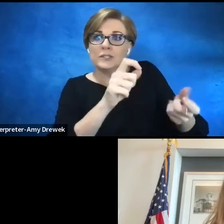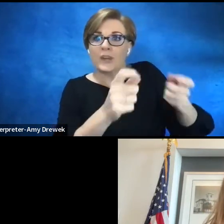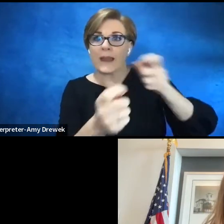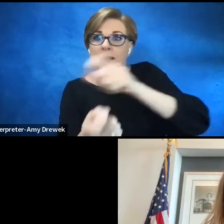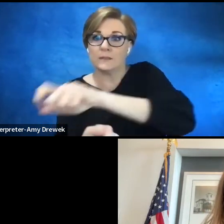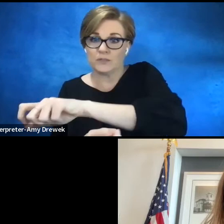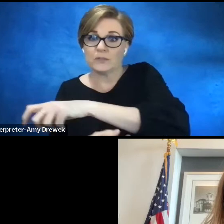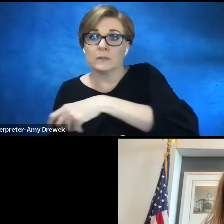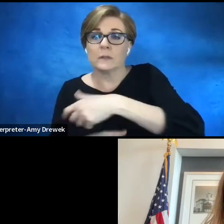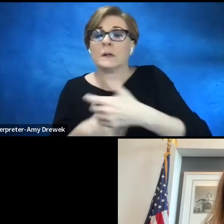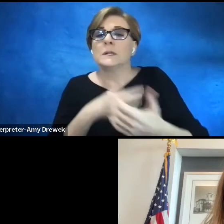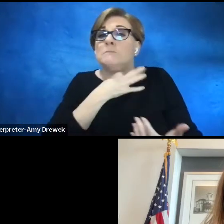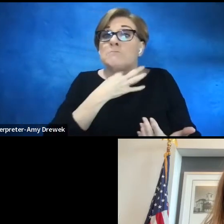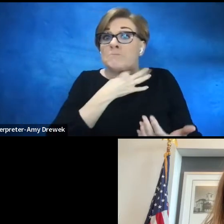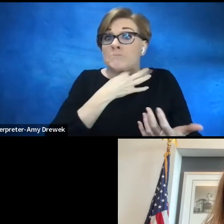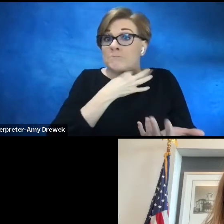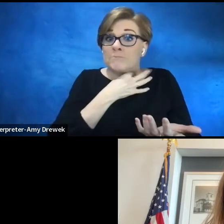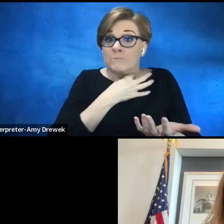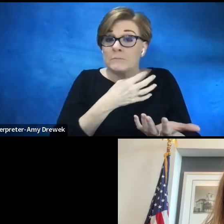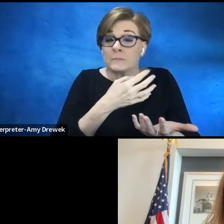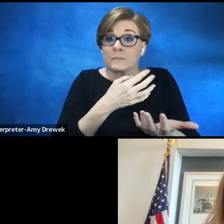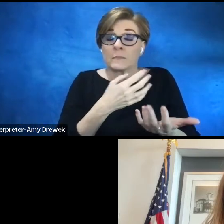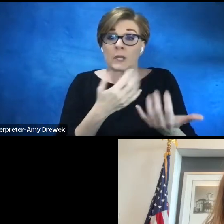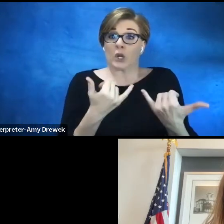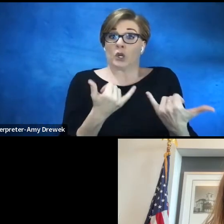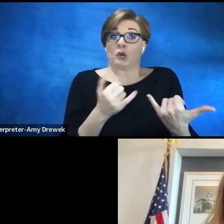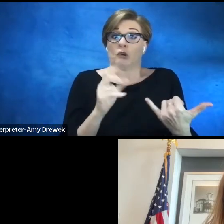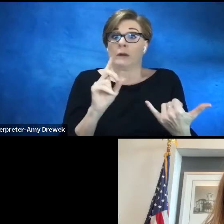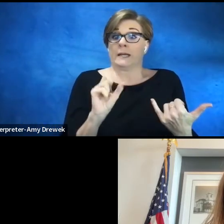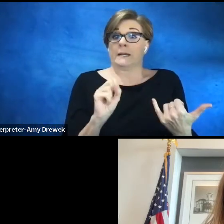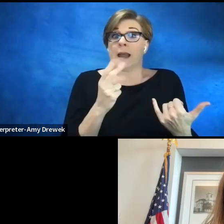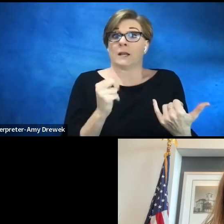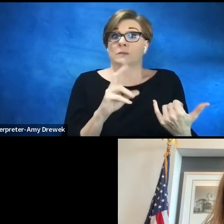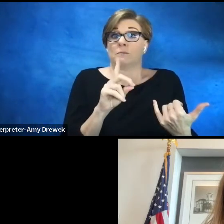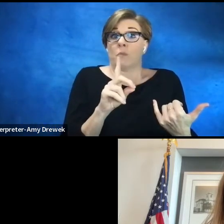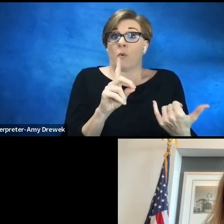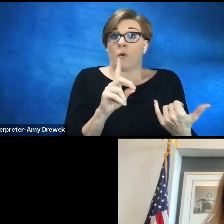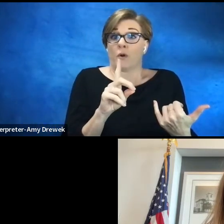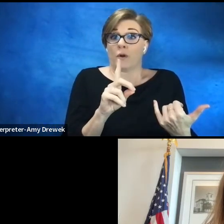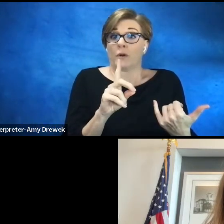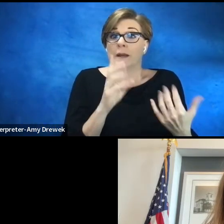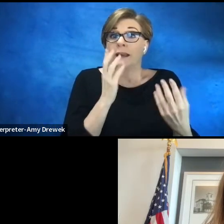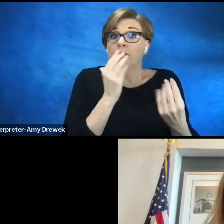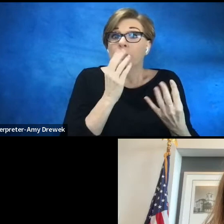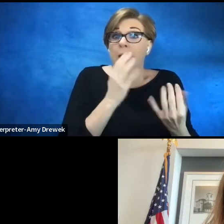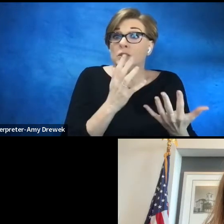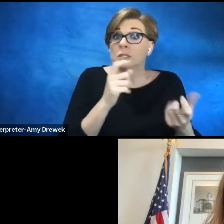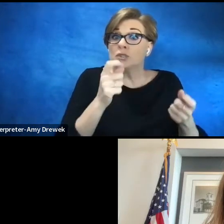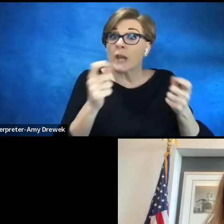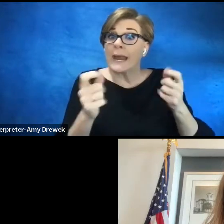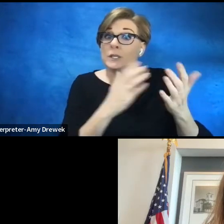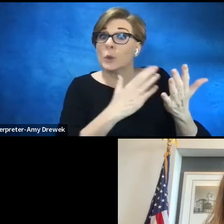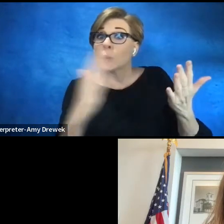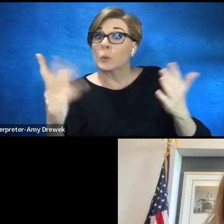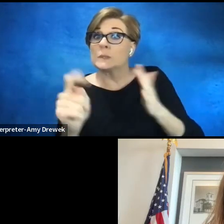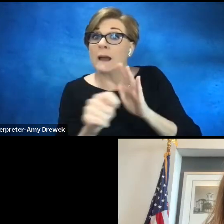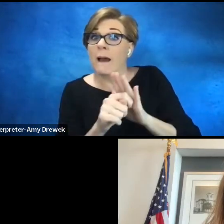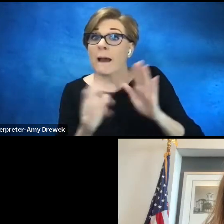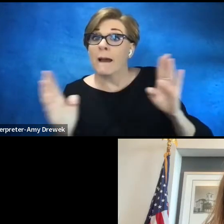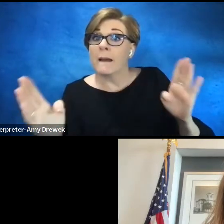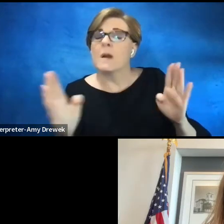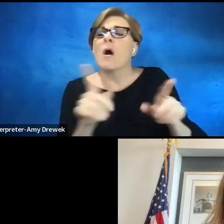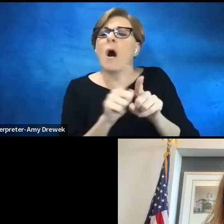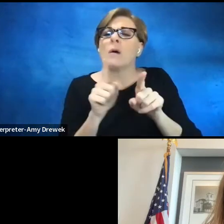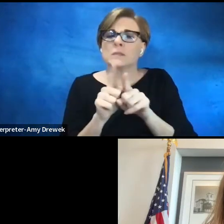has been change over time with the existing dashboards. And then we're also really interested in linking the data we do have from our